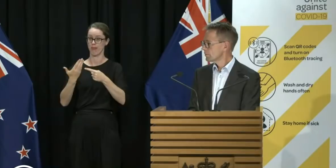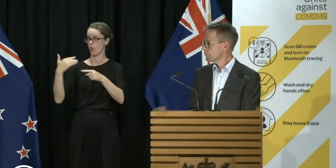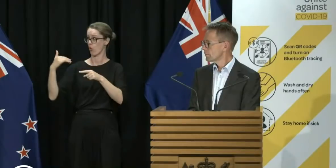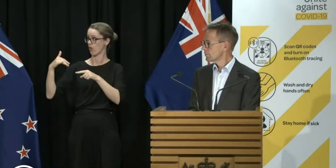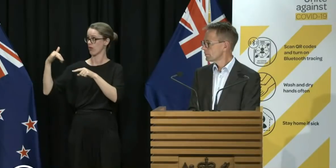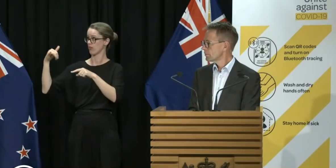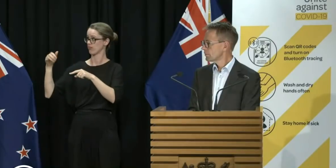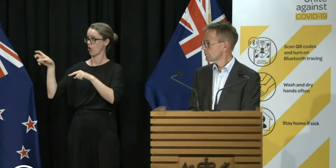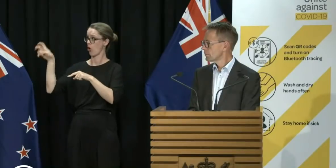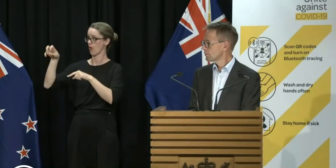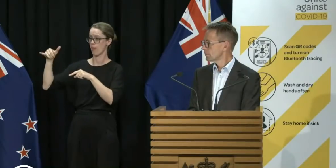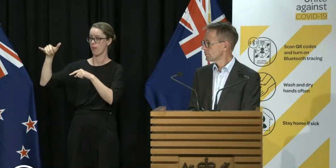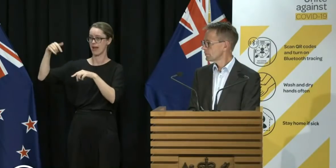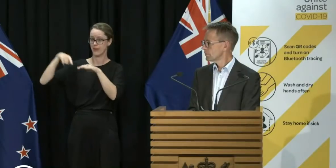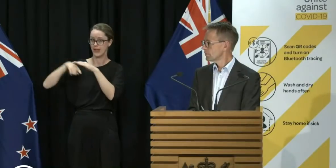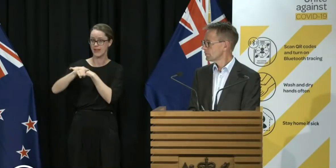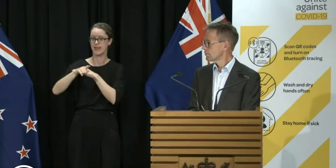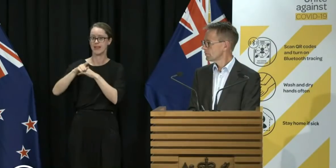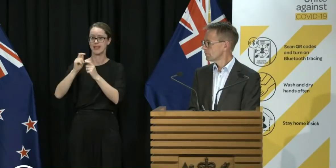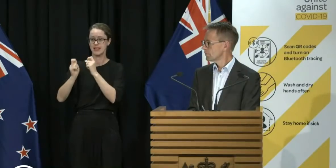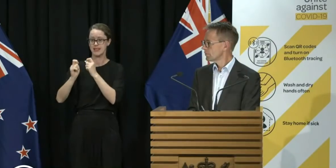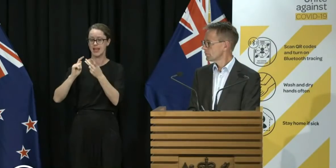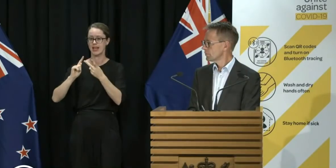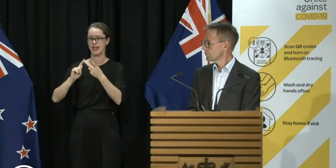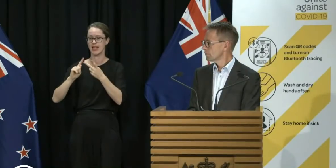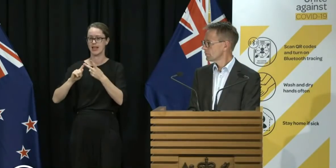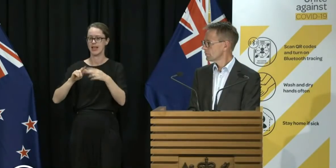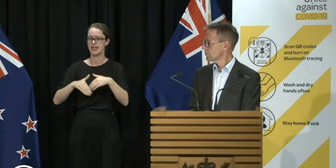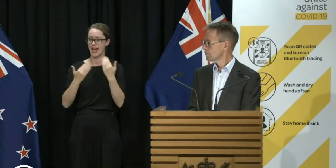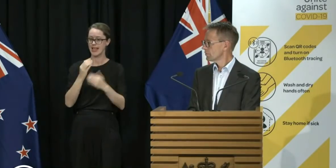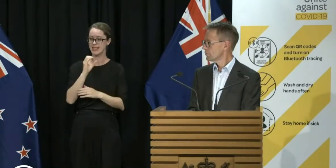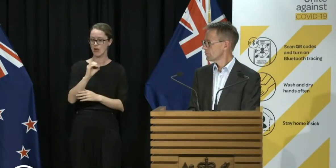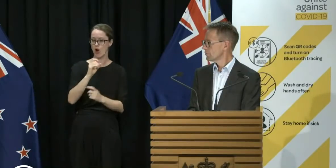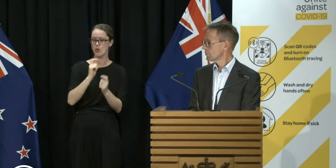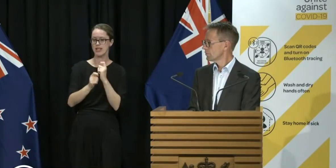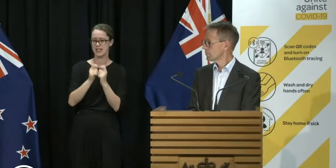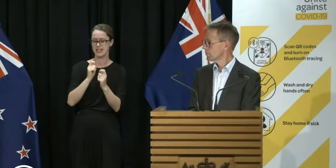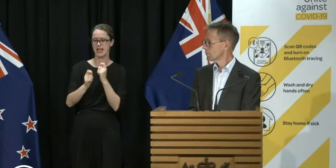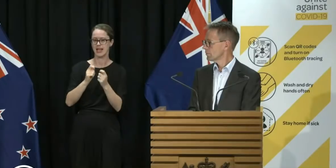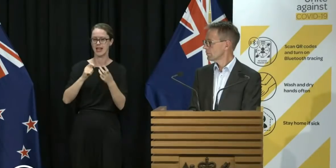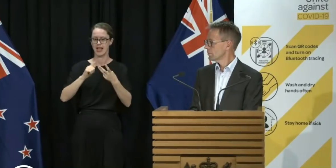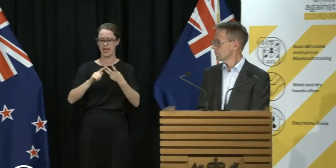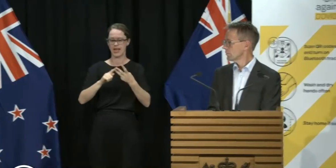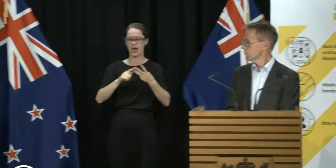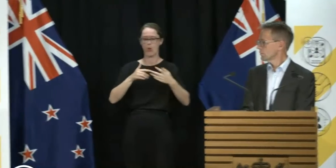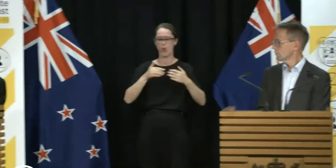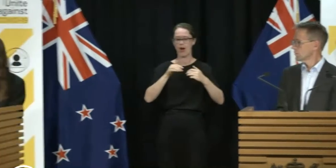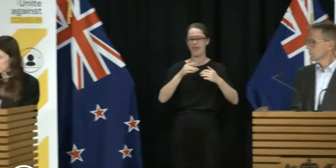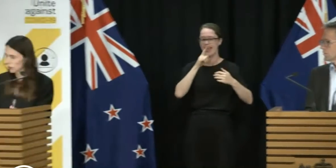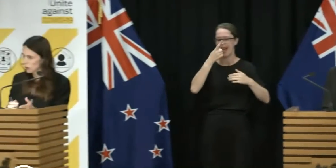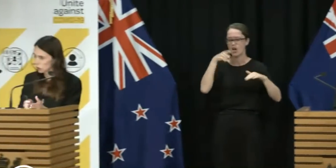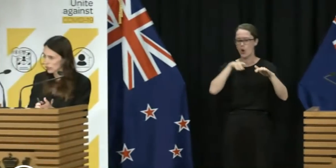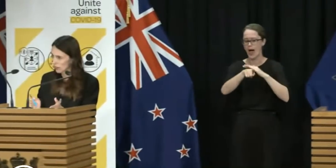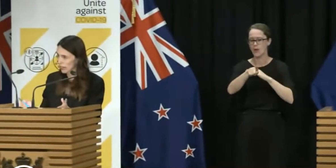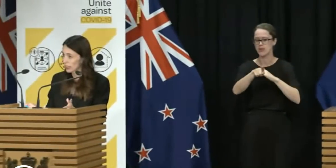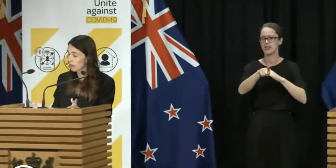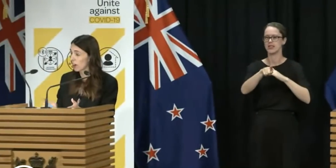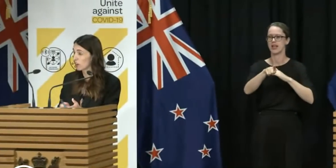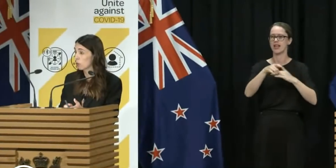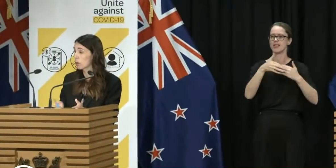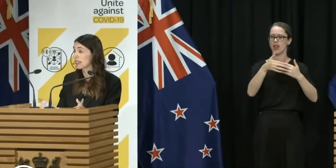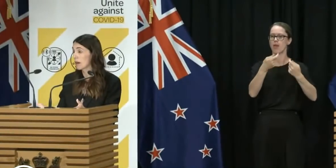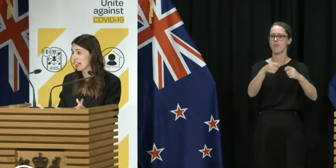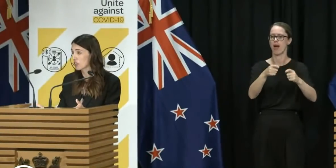0 testing in our isolation facilities, no movements till a negative test has been returned, and we ask people to stay in their rooms once they've